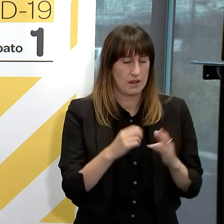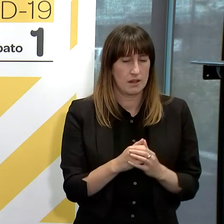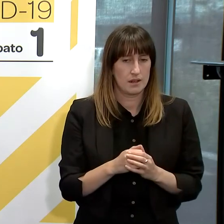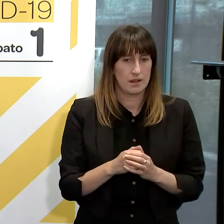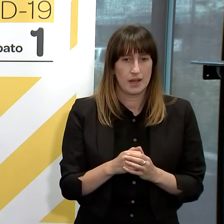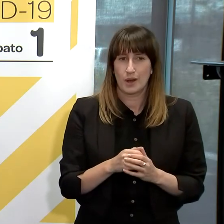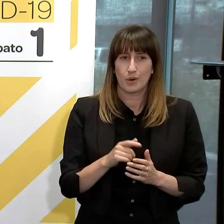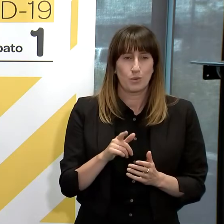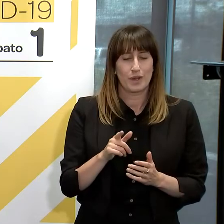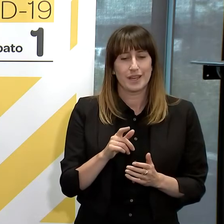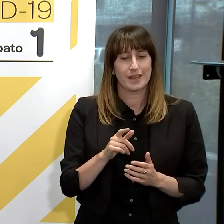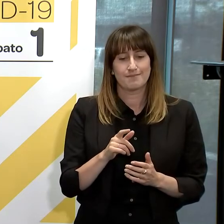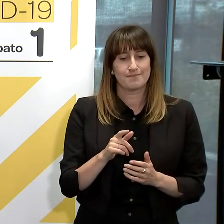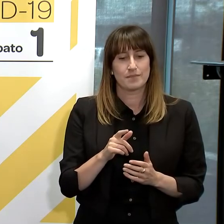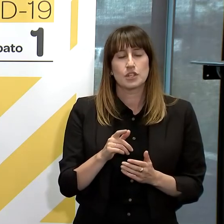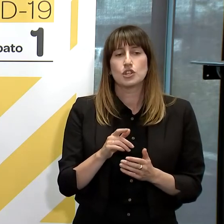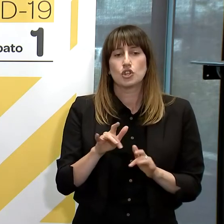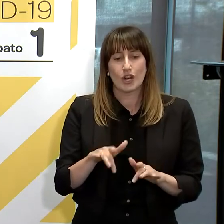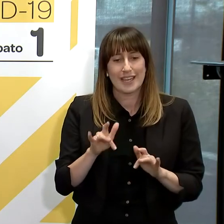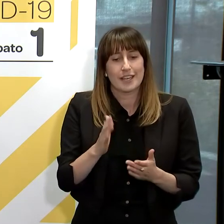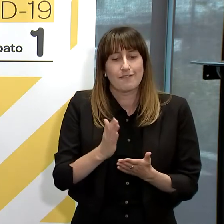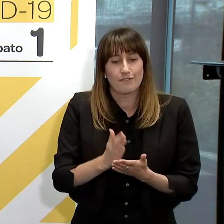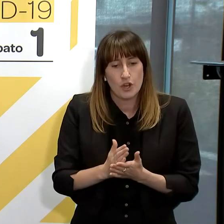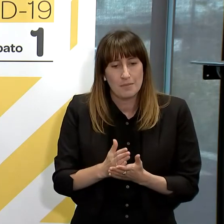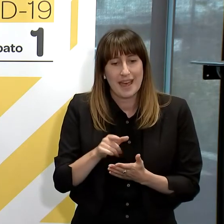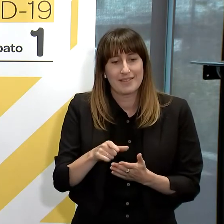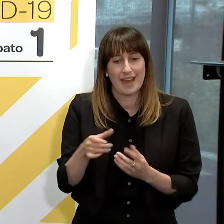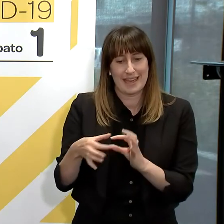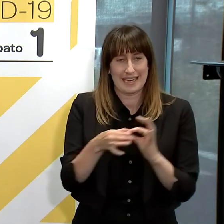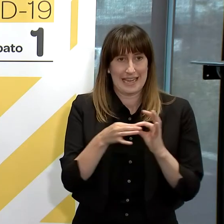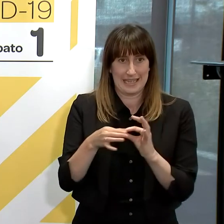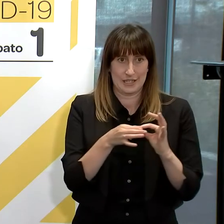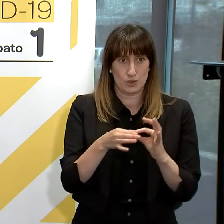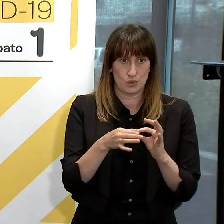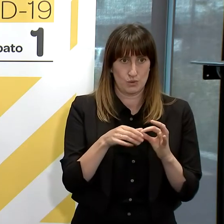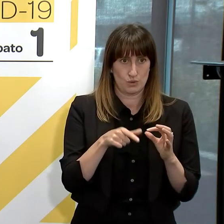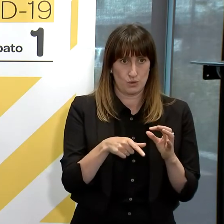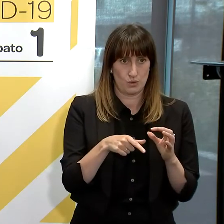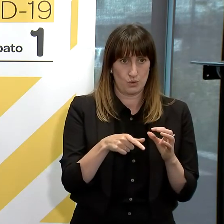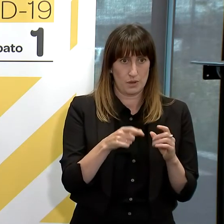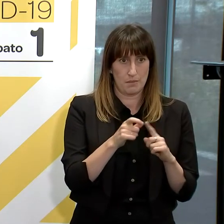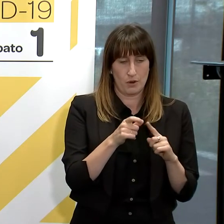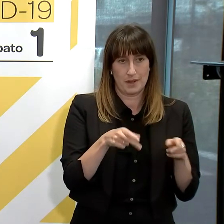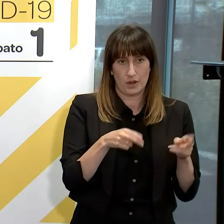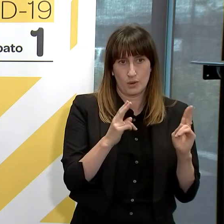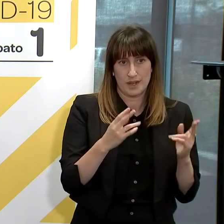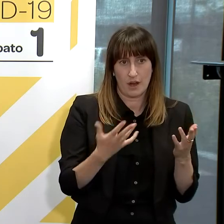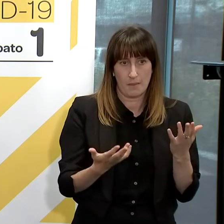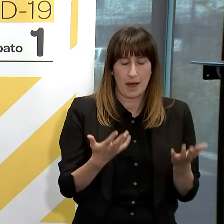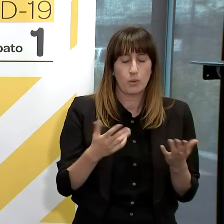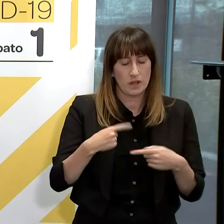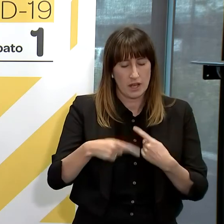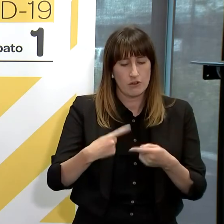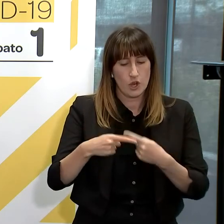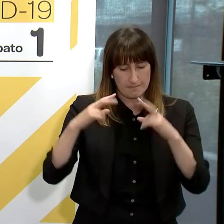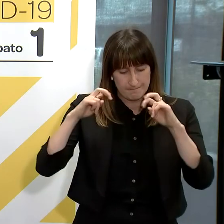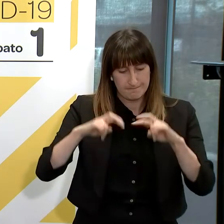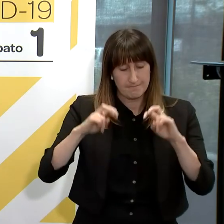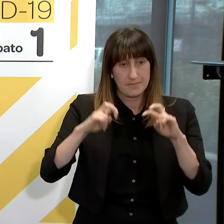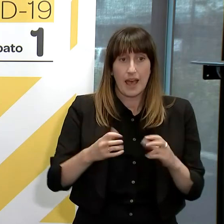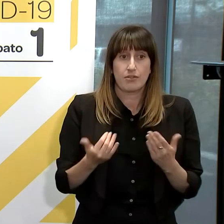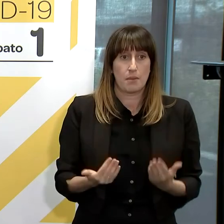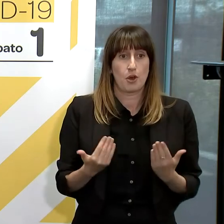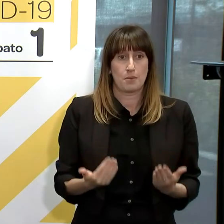that this is indeed an acute case. But of course, we will be continually looking at what we need to do. But at the moment, it